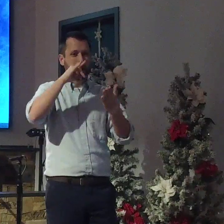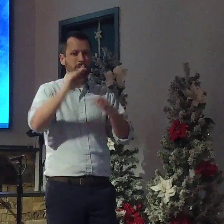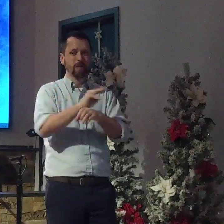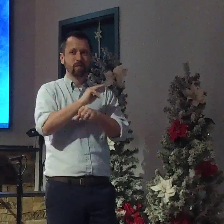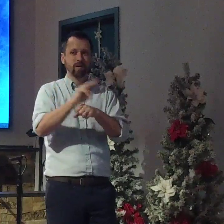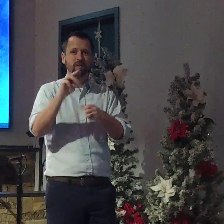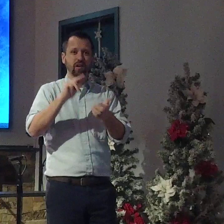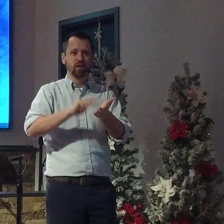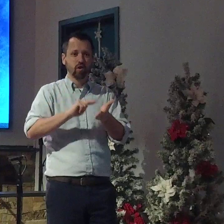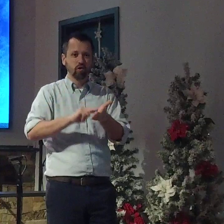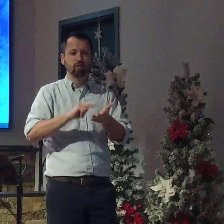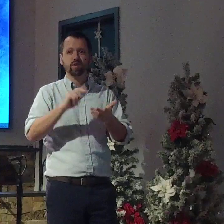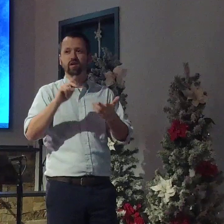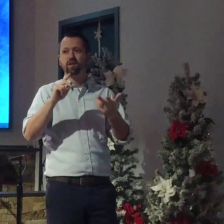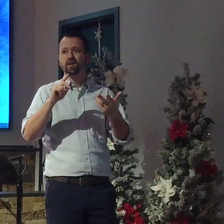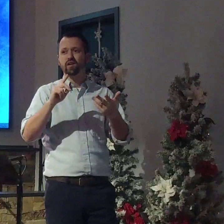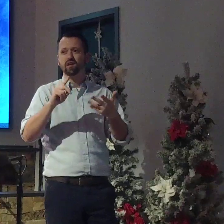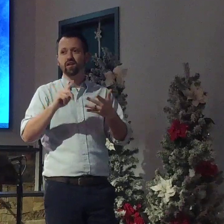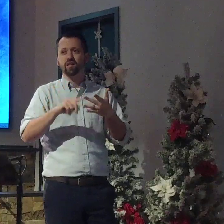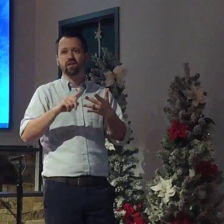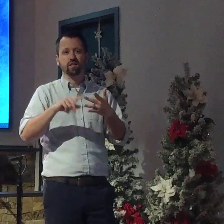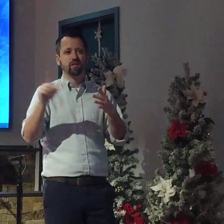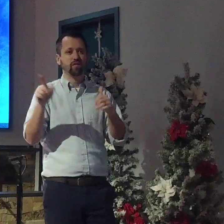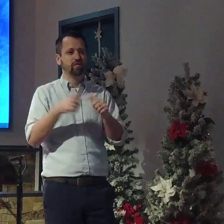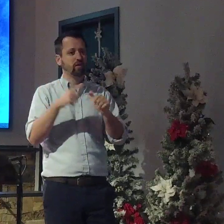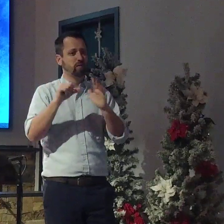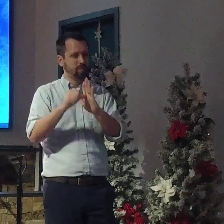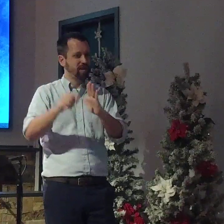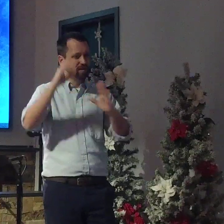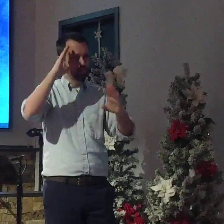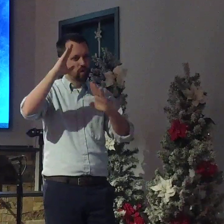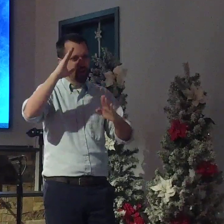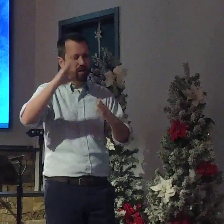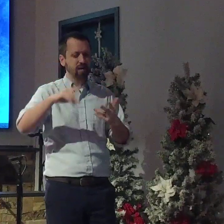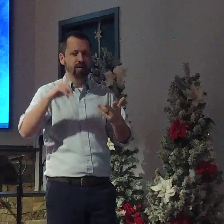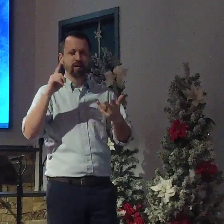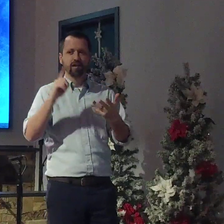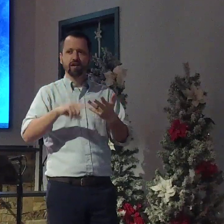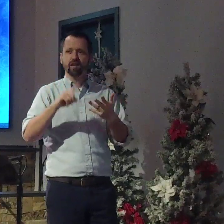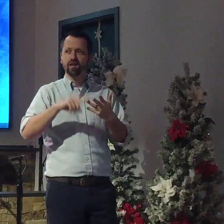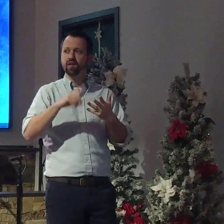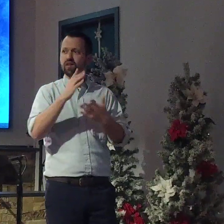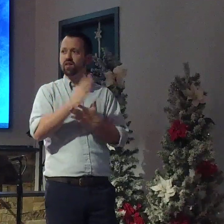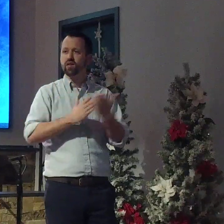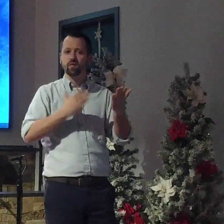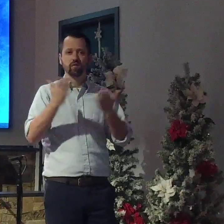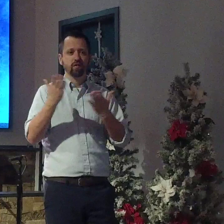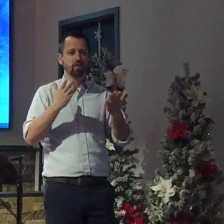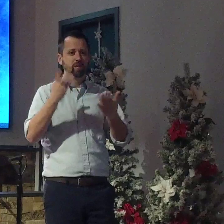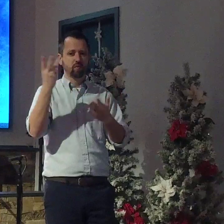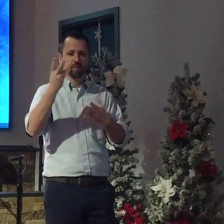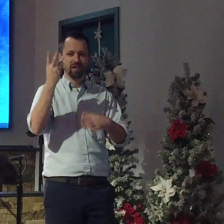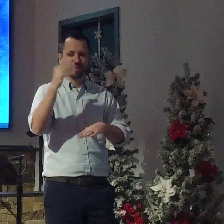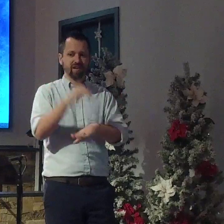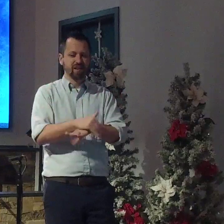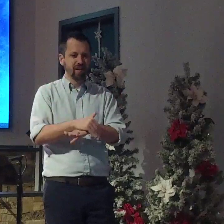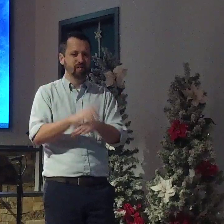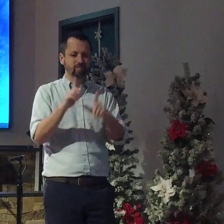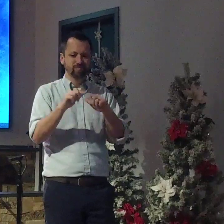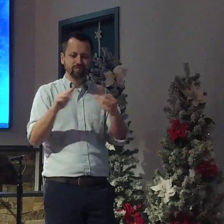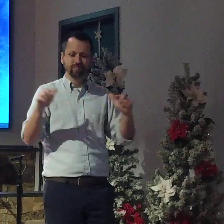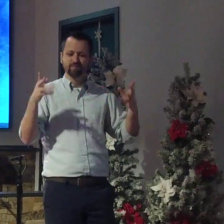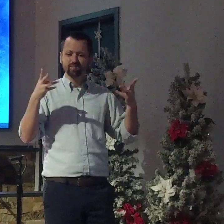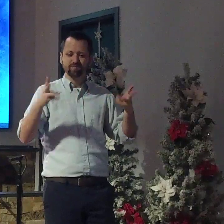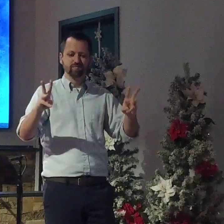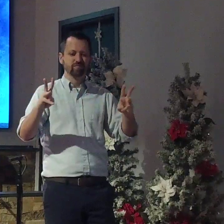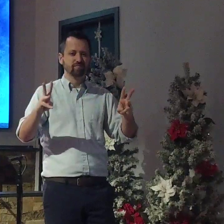portion, singing those songs and just reflecting on our church and all the different ways that God has been working in and through